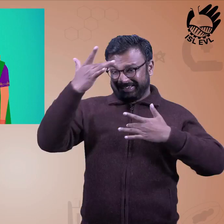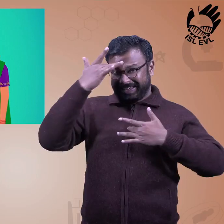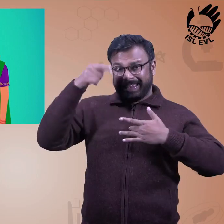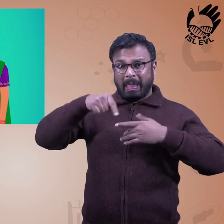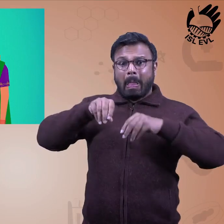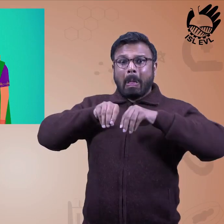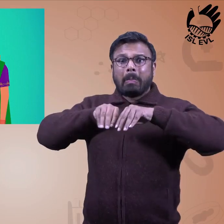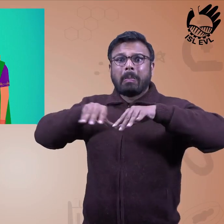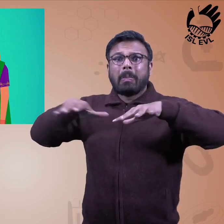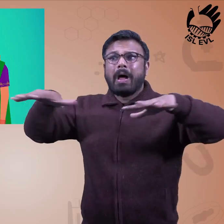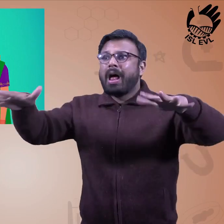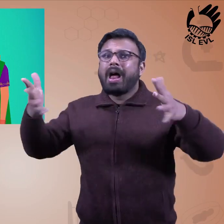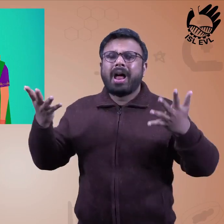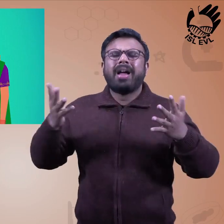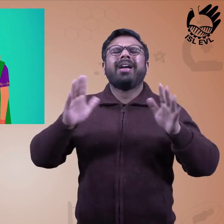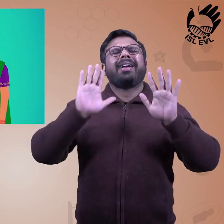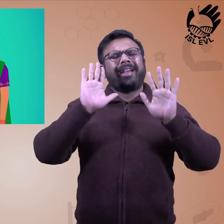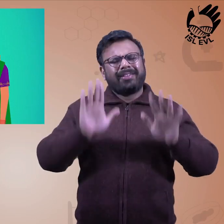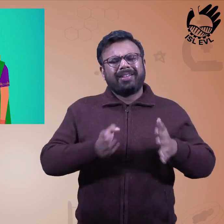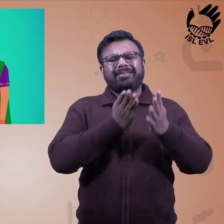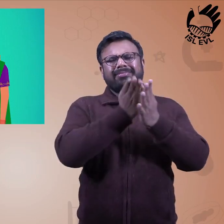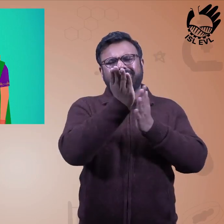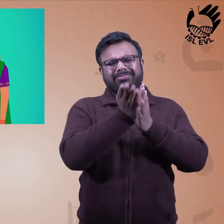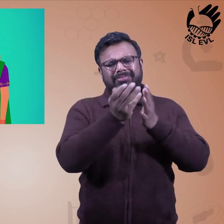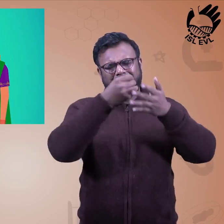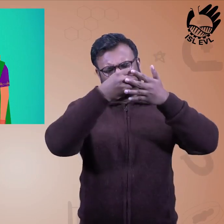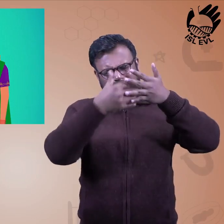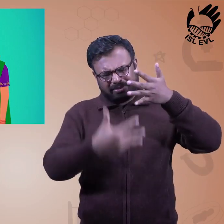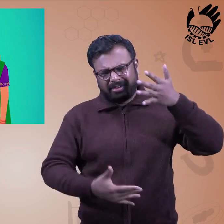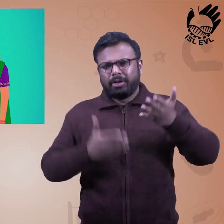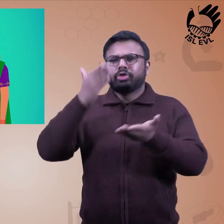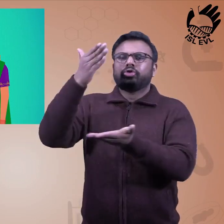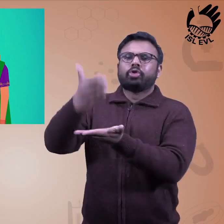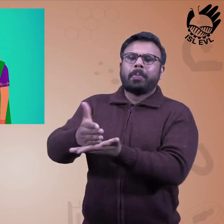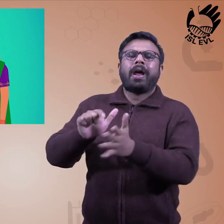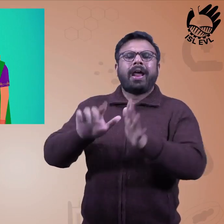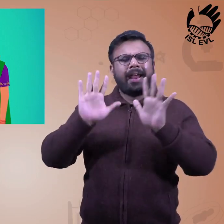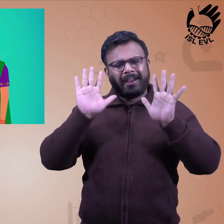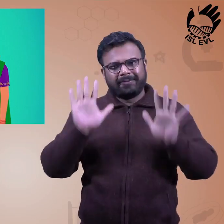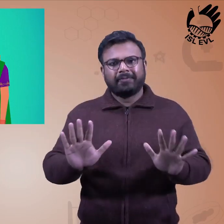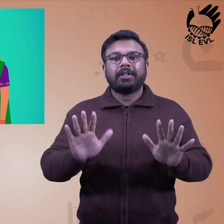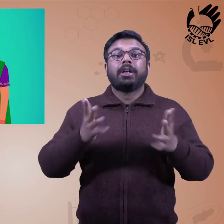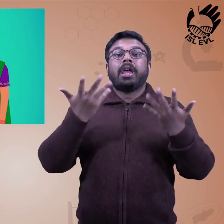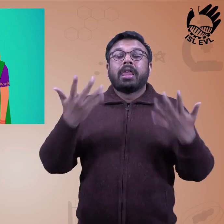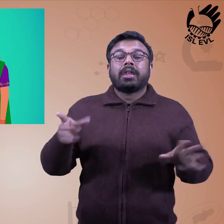Nevertheless, there are ways to stop the spread of genetic diseases.